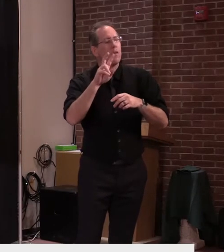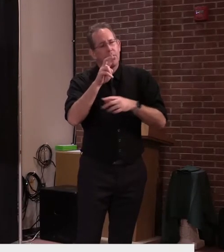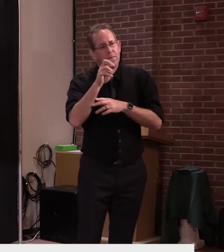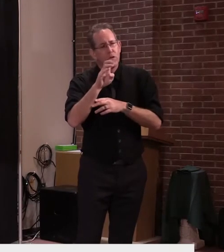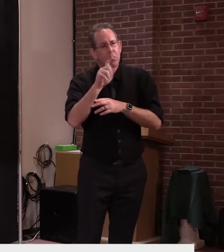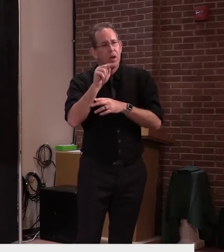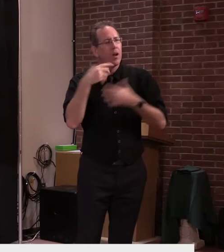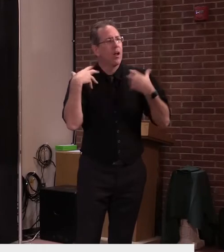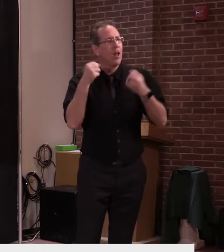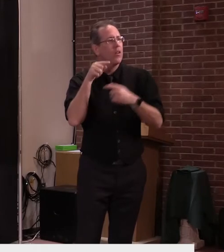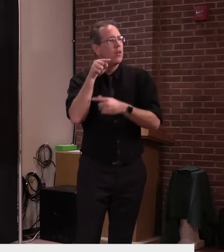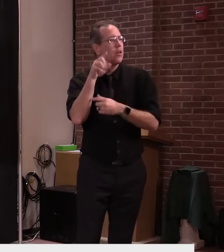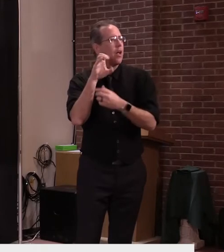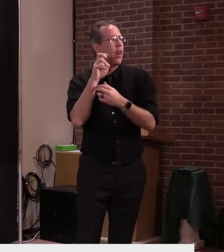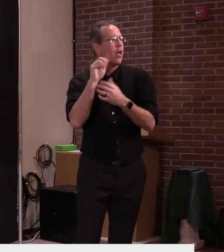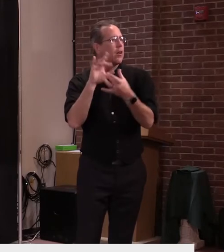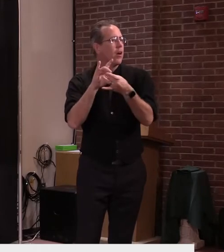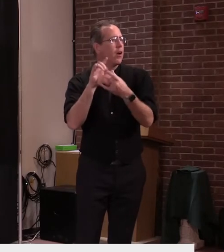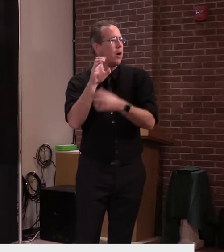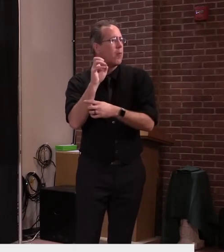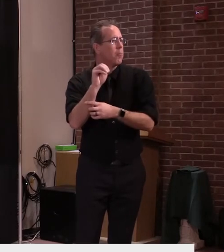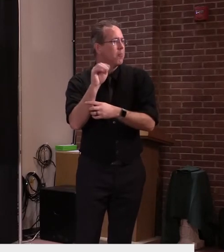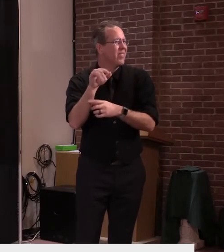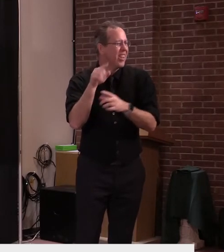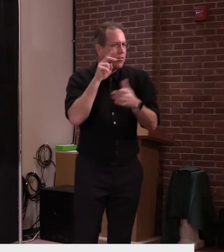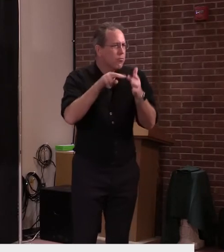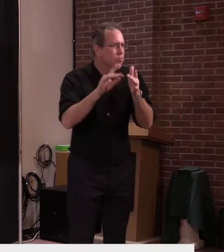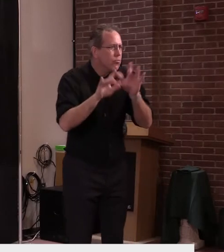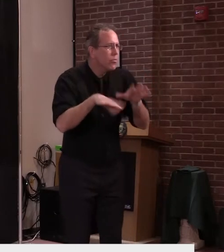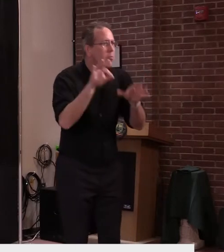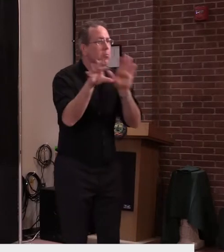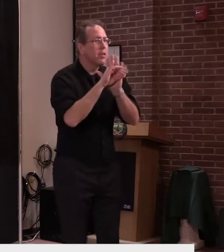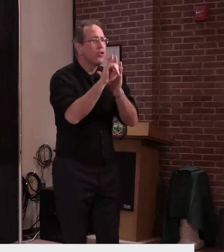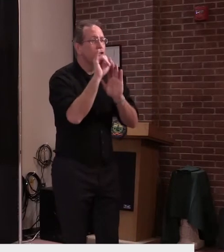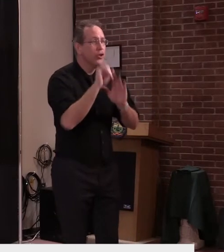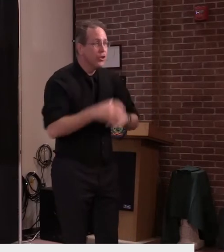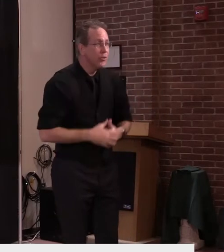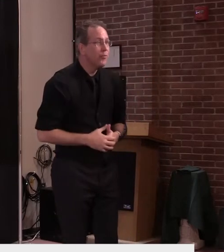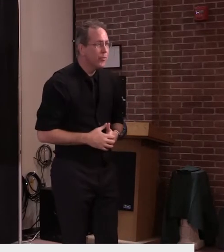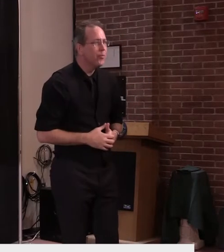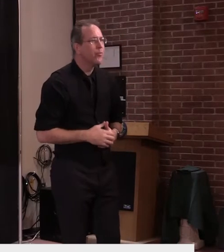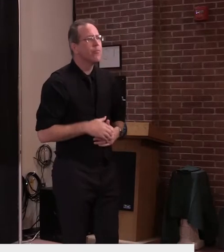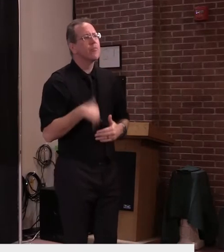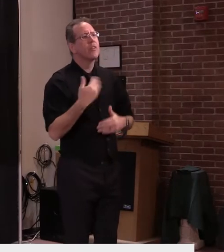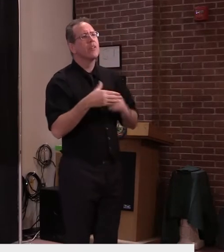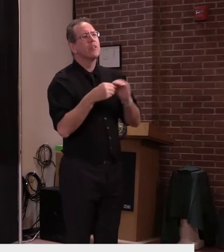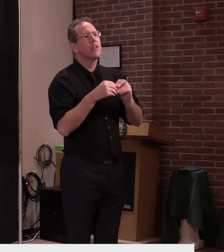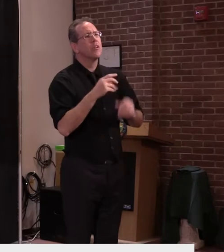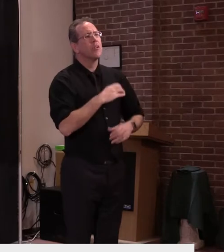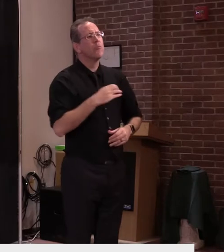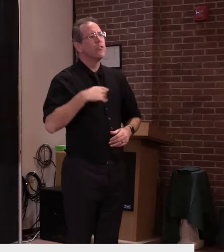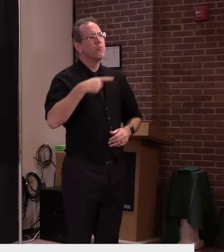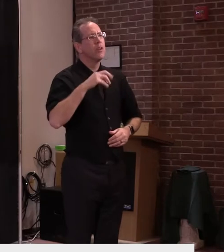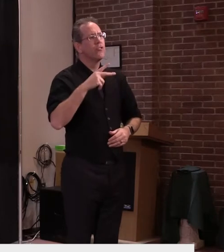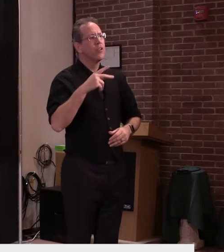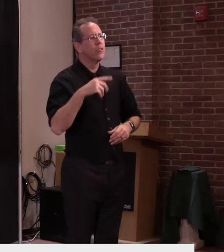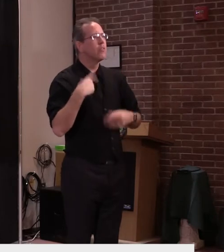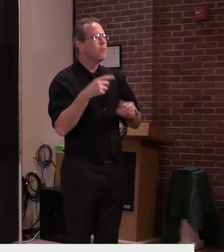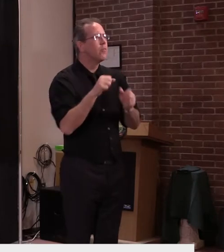marketplace. With that, I'll turn it over to Commissioner Pichek.